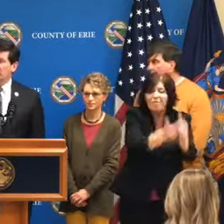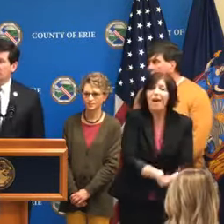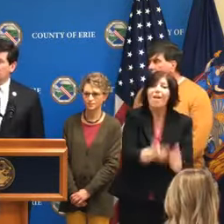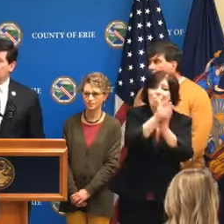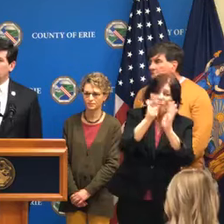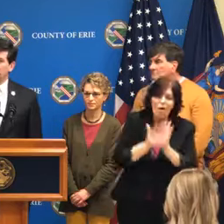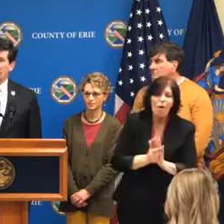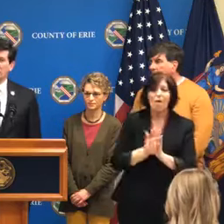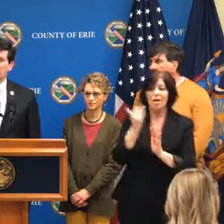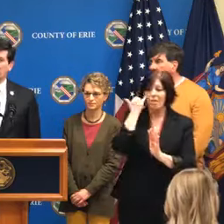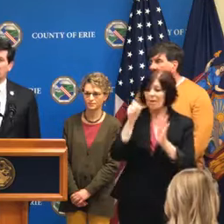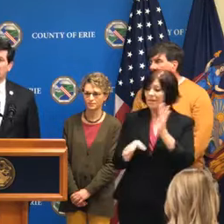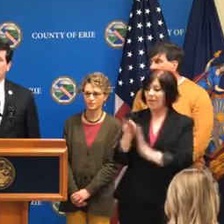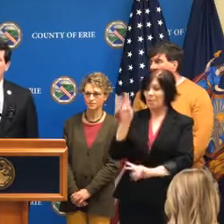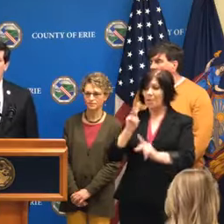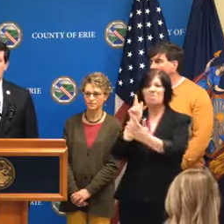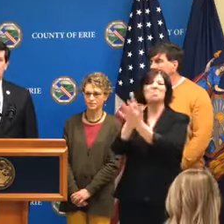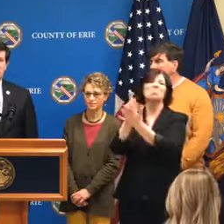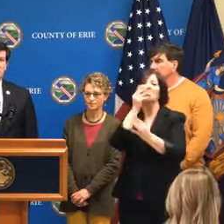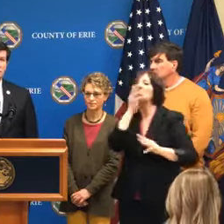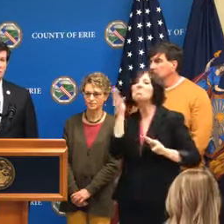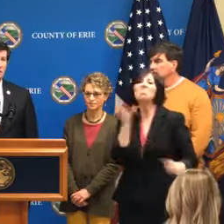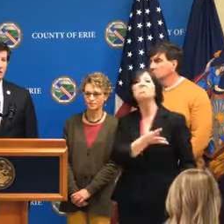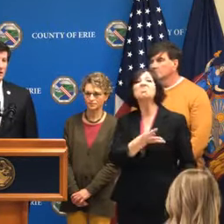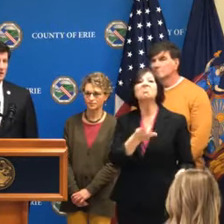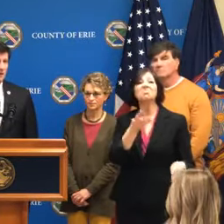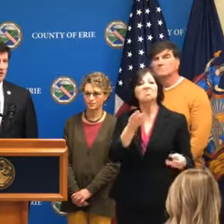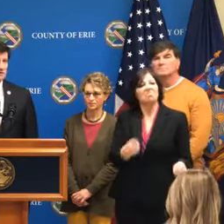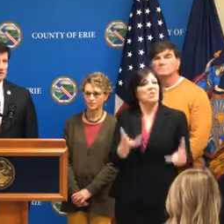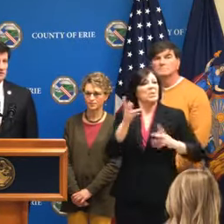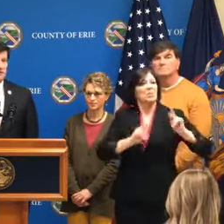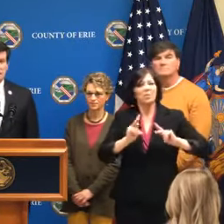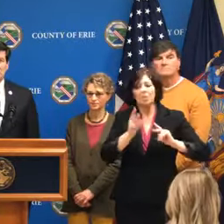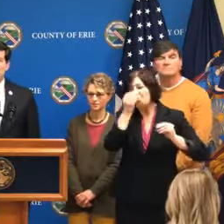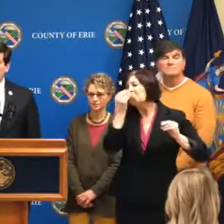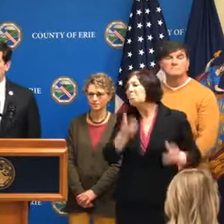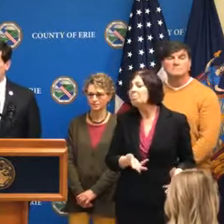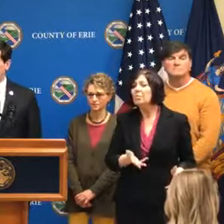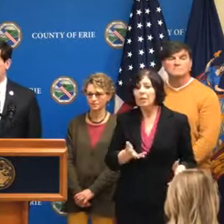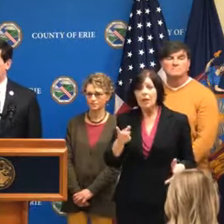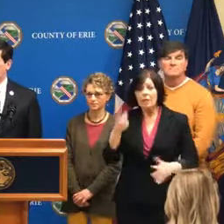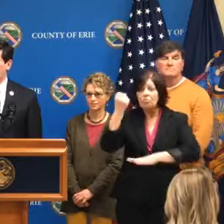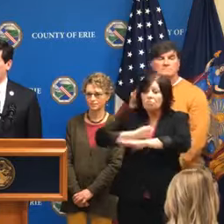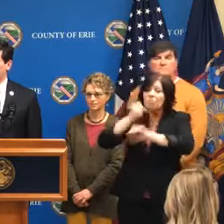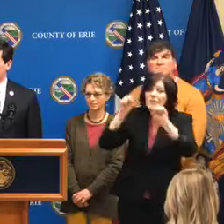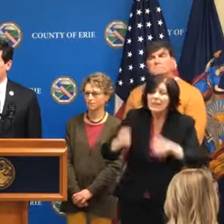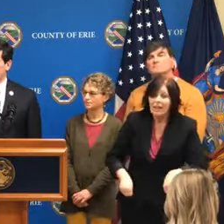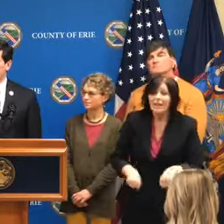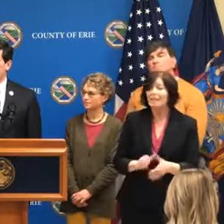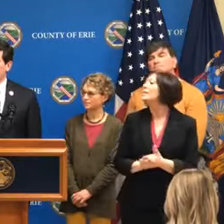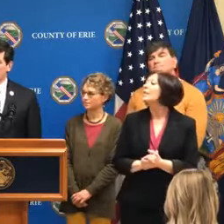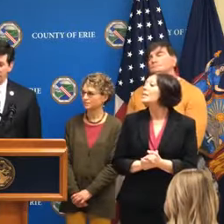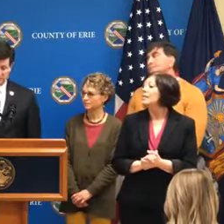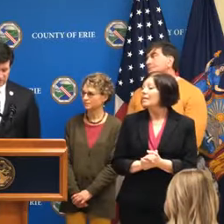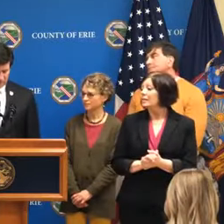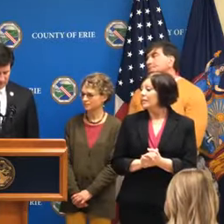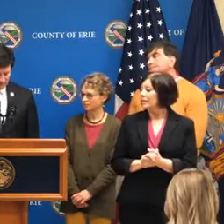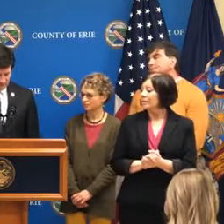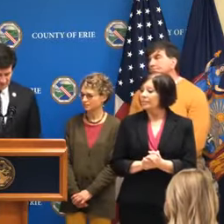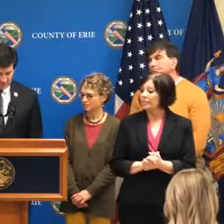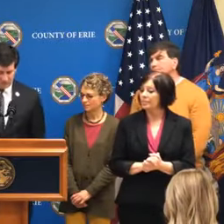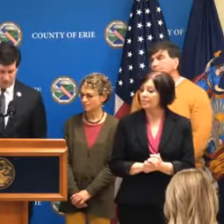find out that people are violating their occupancy numbers, they can immediately shut them down, and other actions